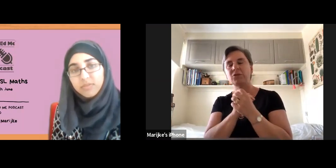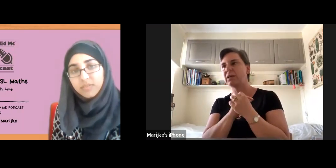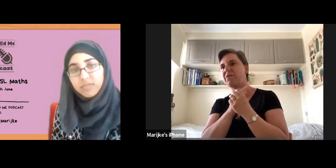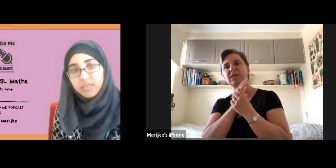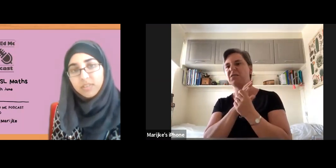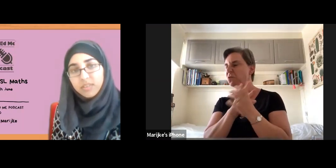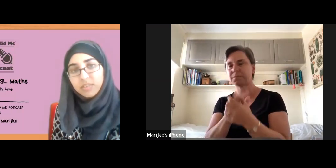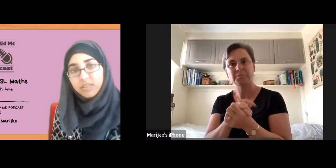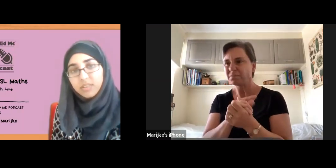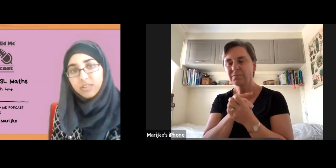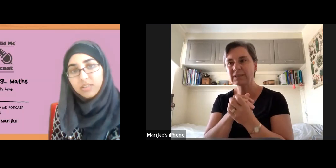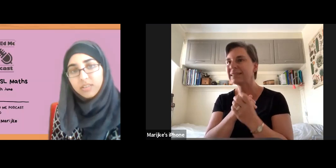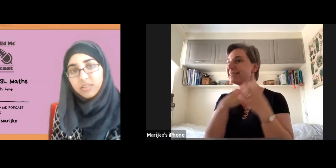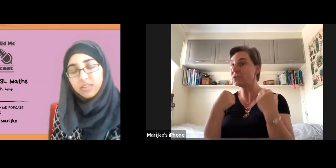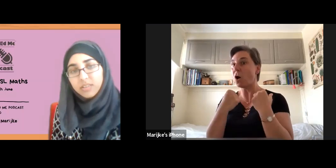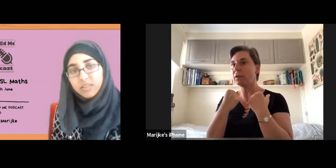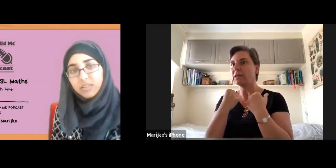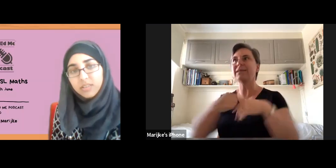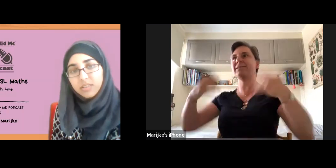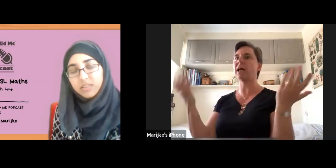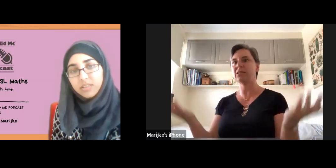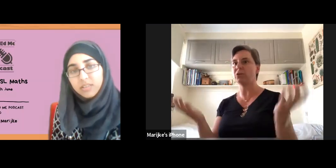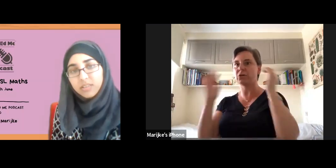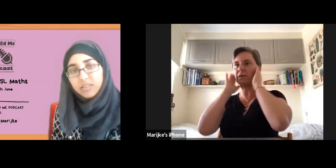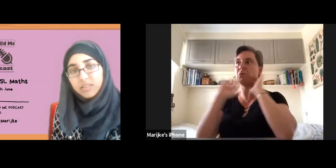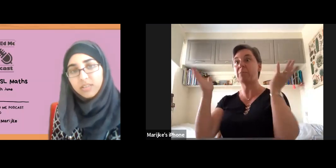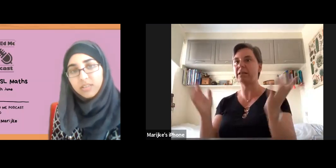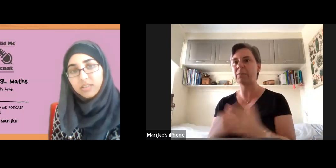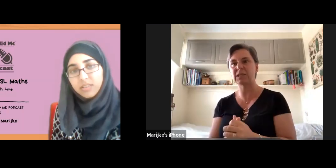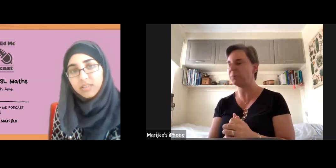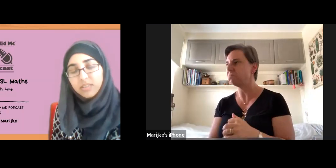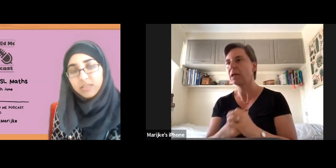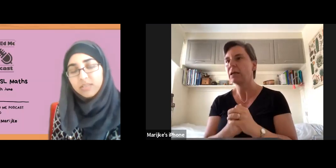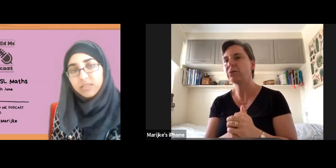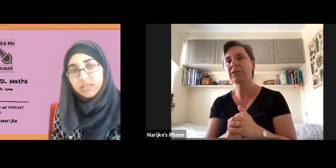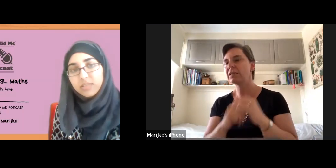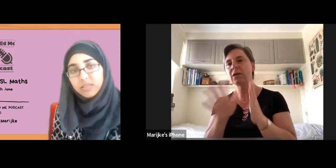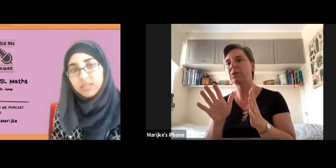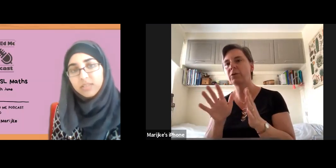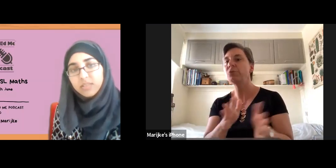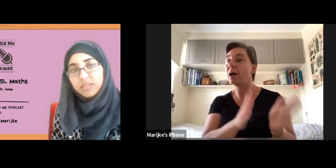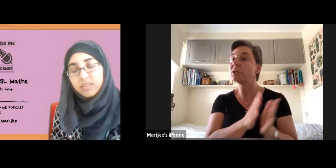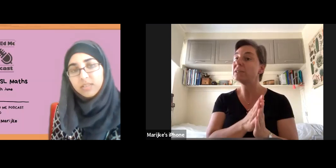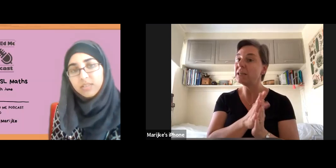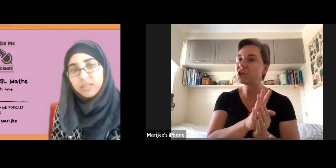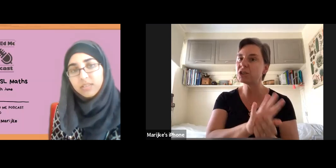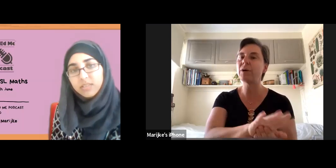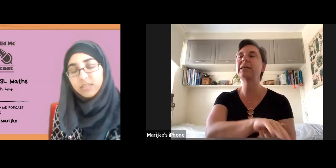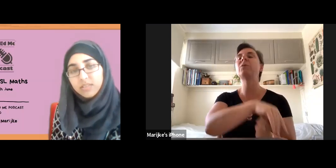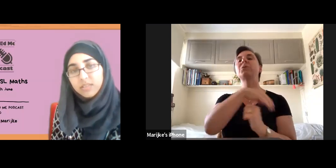2.5 years, I thought, this is not, yes, it's nice, because I'm head of maths, but I thought, this is not what I want to do. I want to teach. So I then went to a